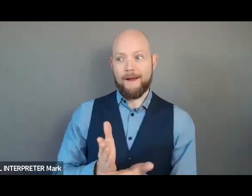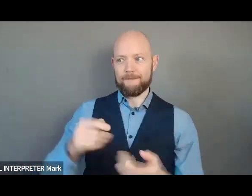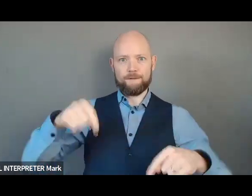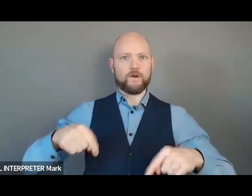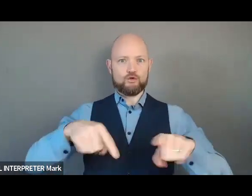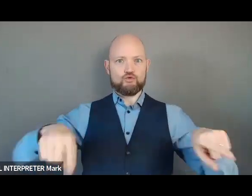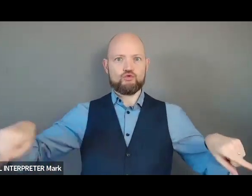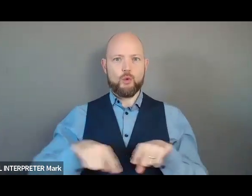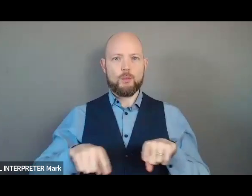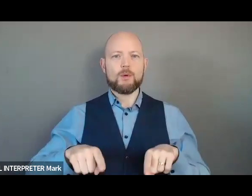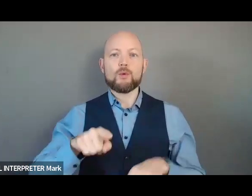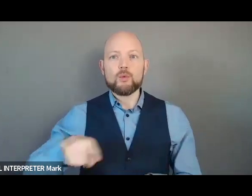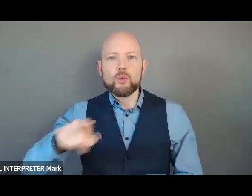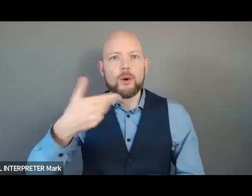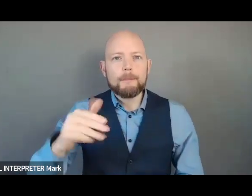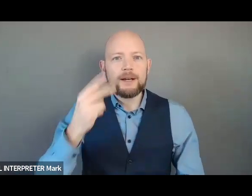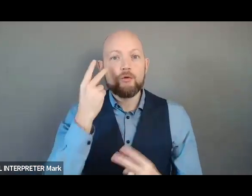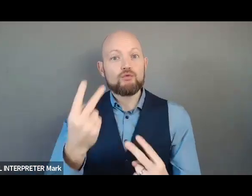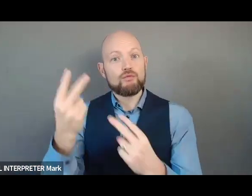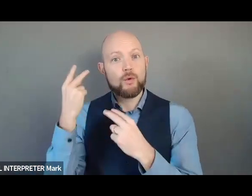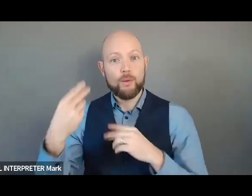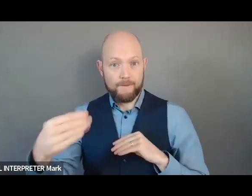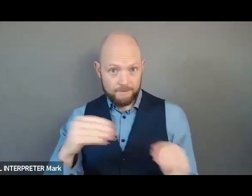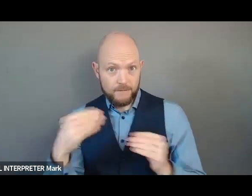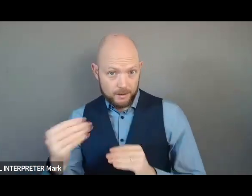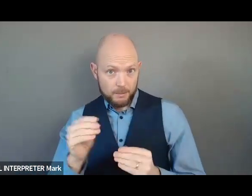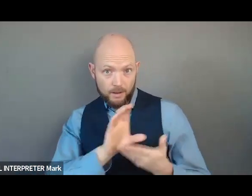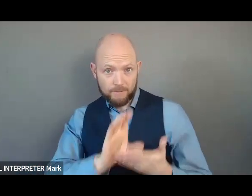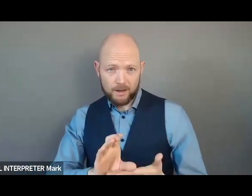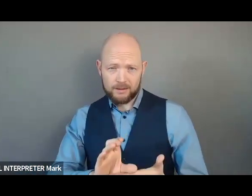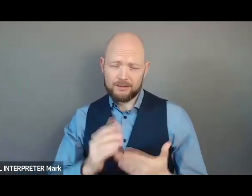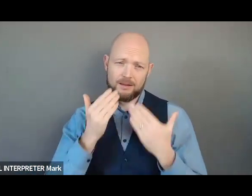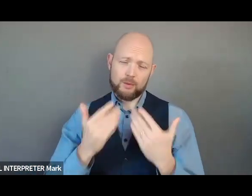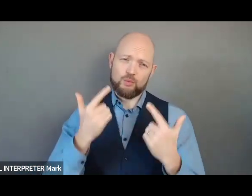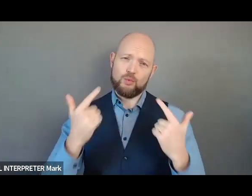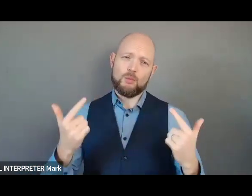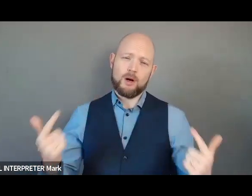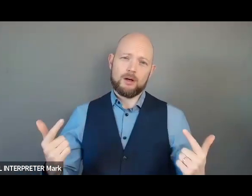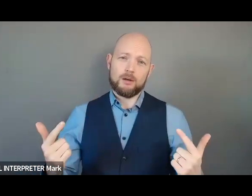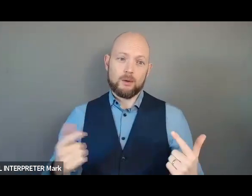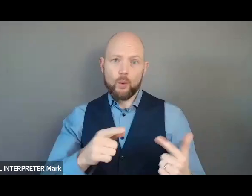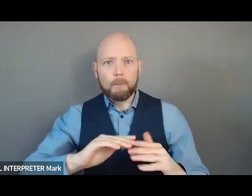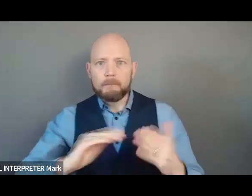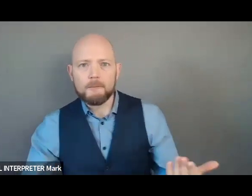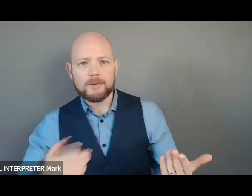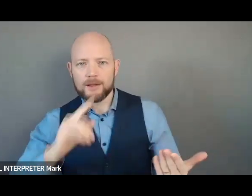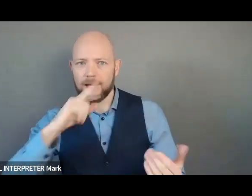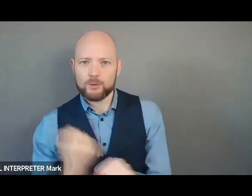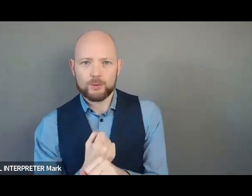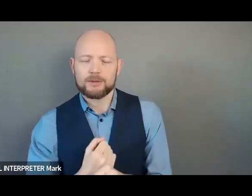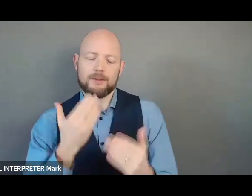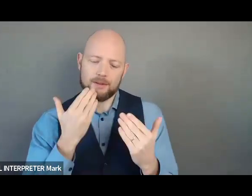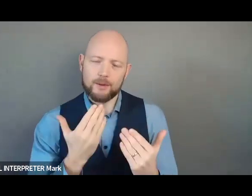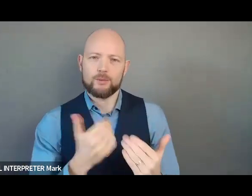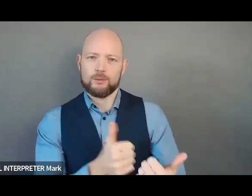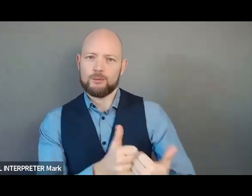for the flexible fund. We wouldn't be able to do this without you. I'm now going to hand over to James, who's going to lead